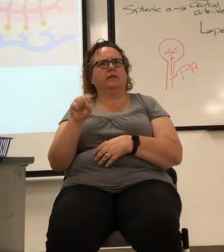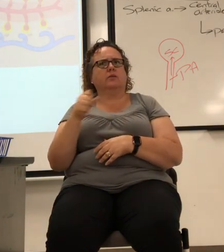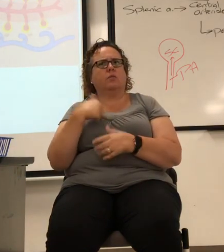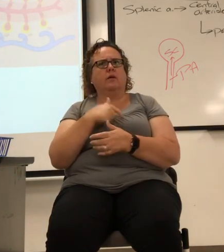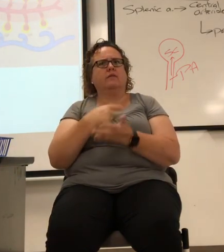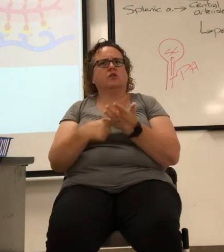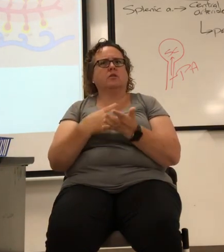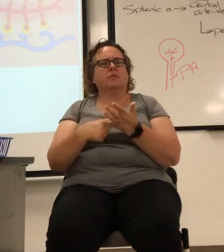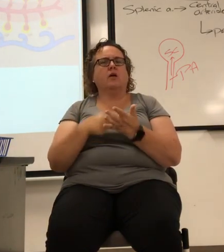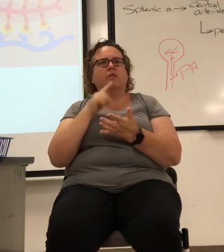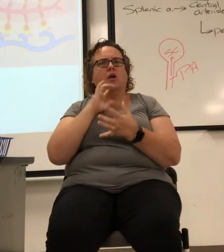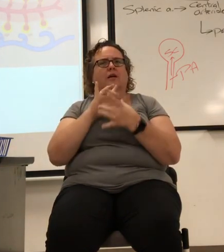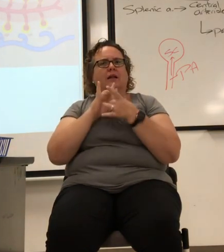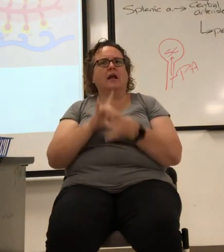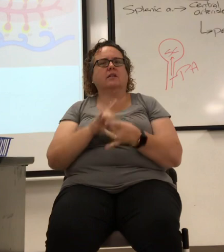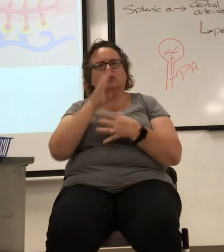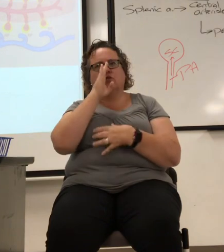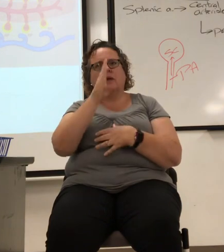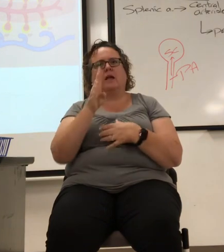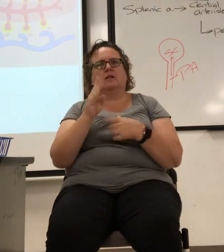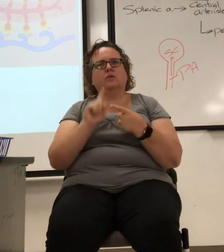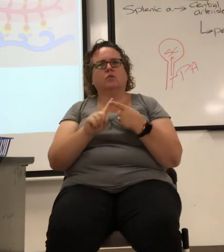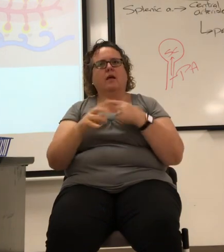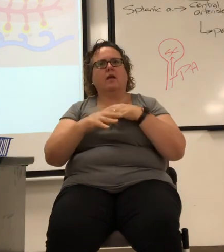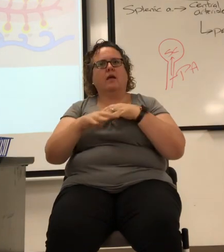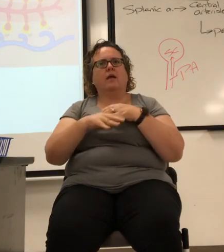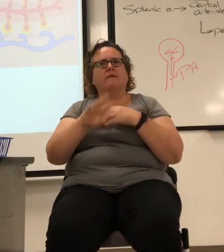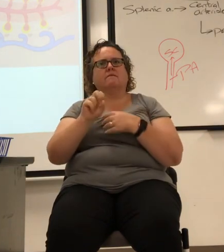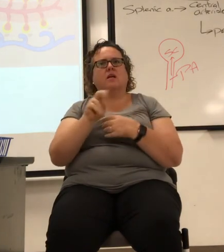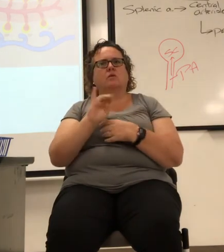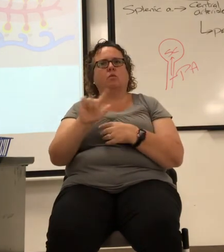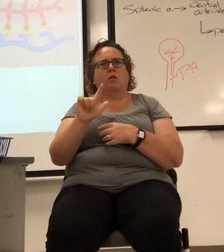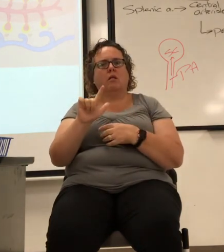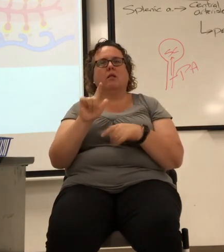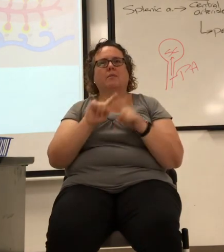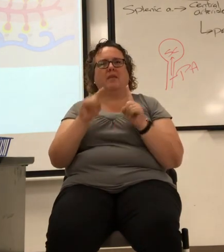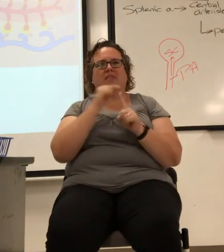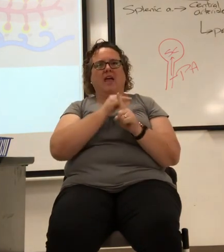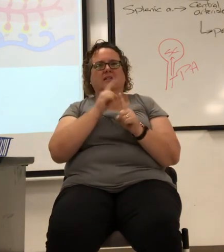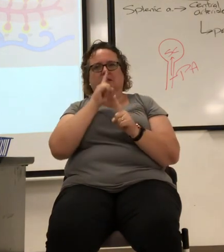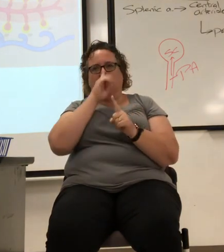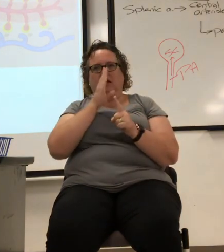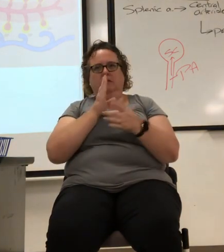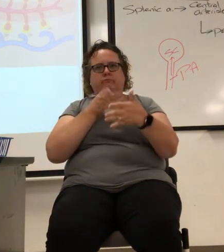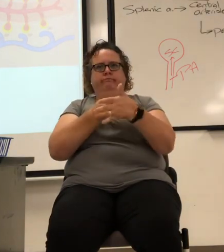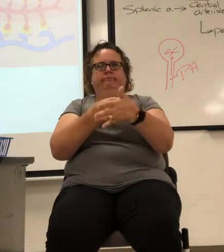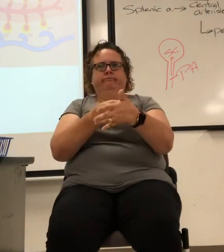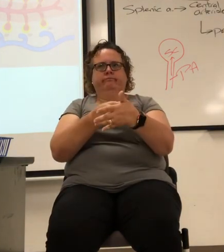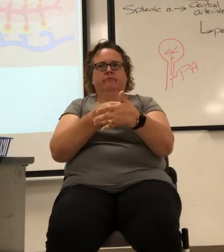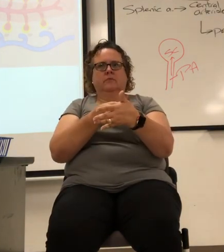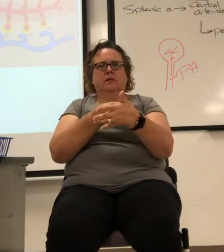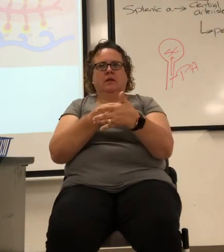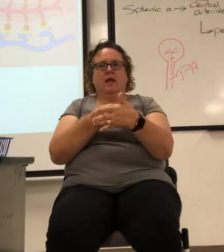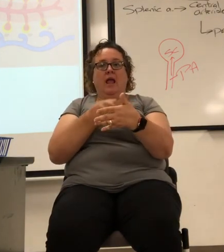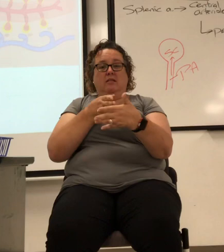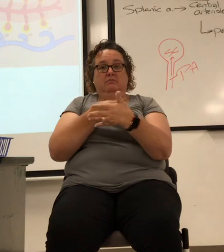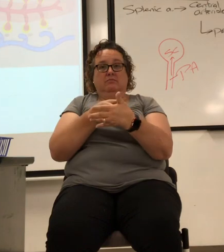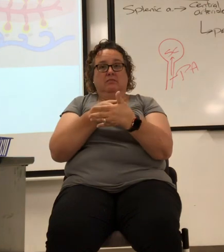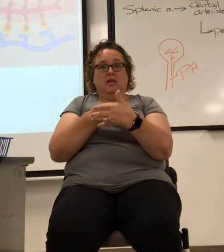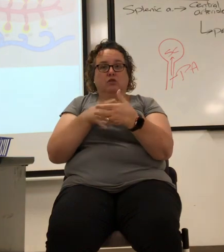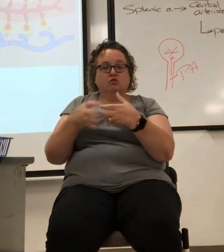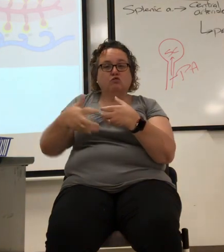connected directly to a venule, right? But this is like a dead end. And the dead end is surrounded